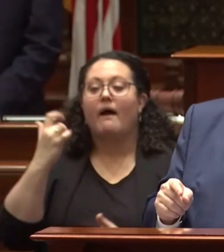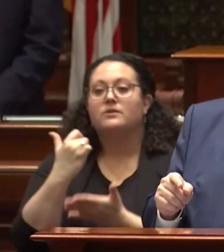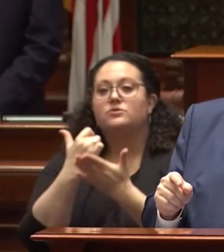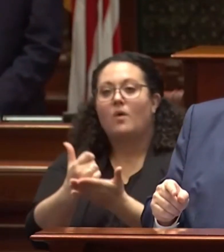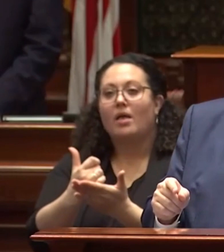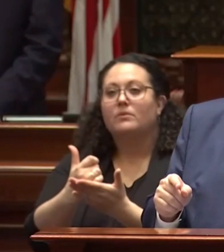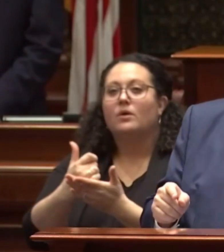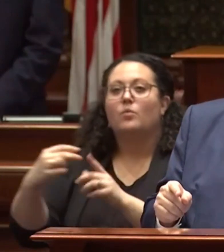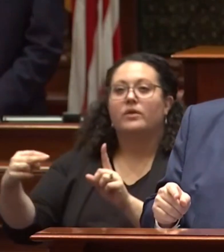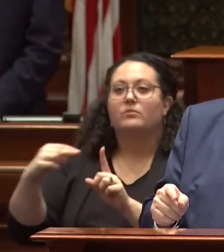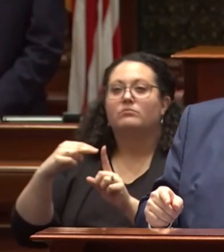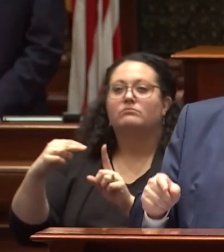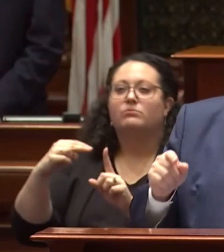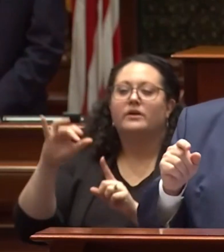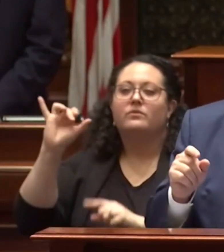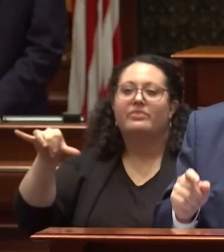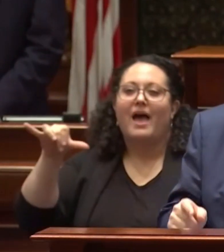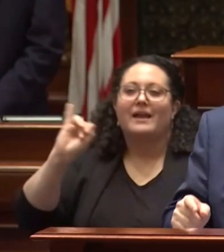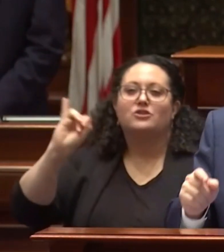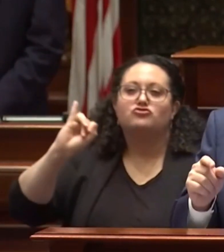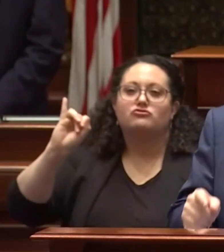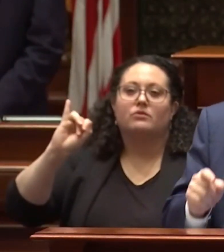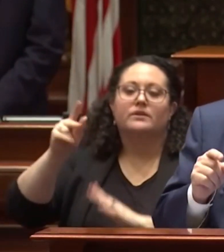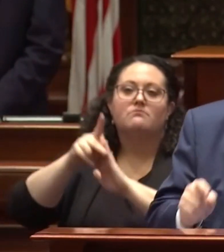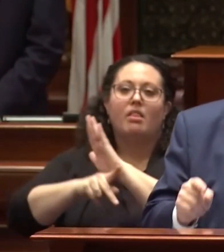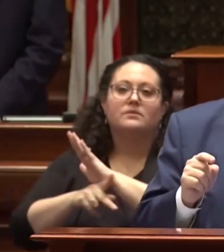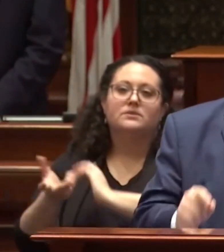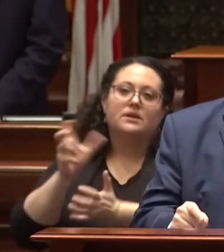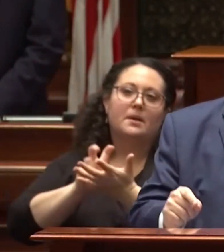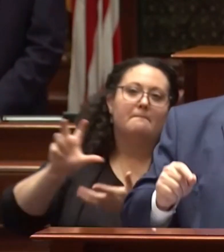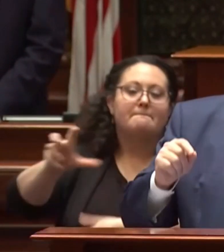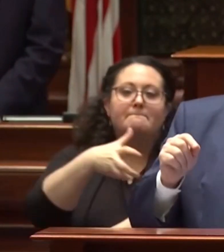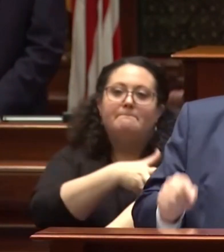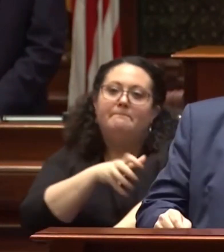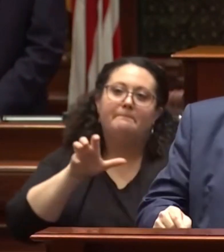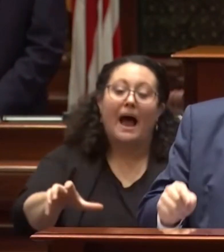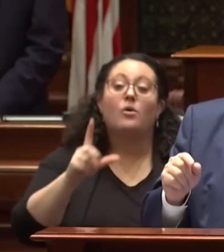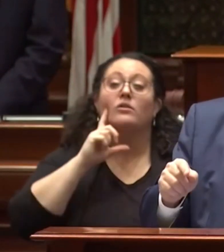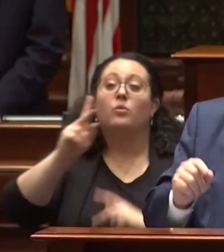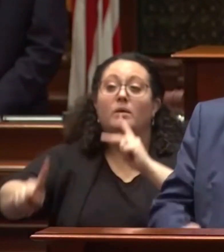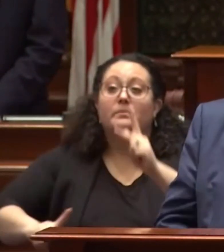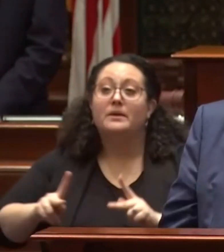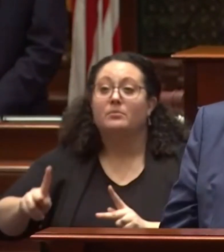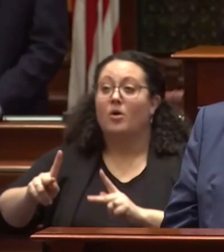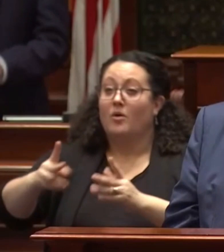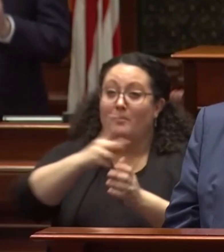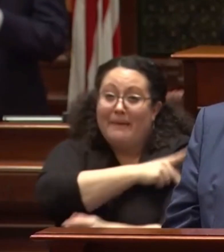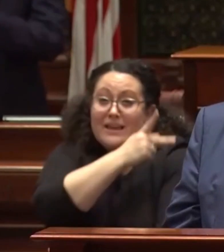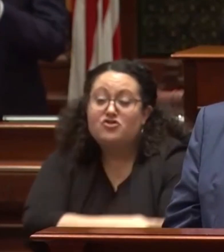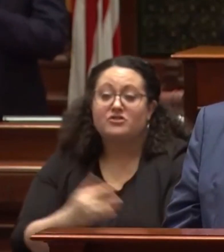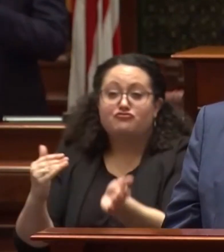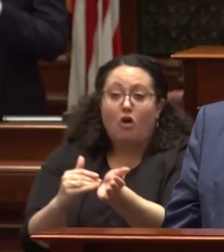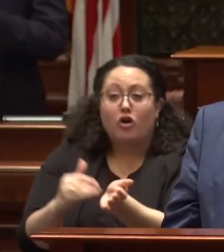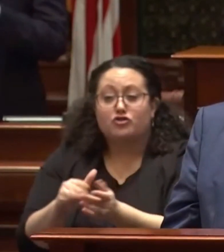curb predatory insurance practices, putting power back into the hands of patients and their doctors.